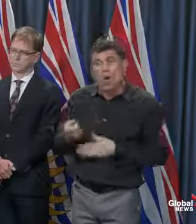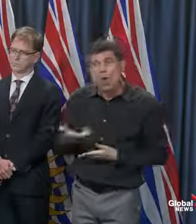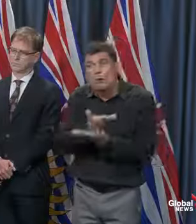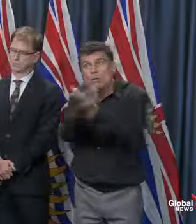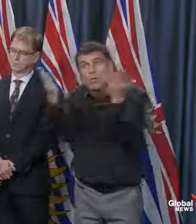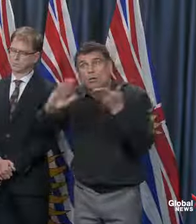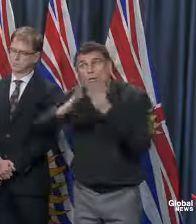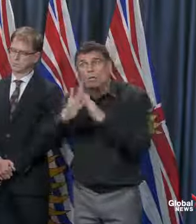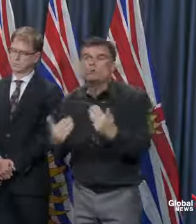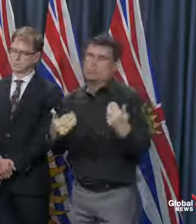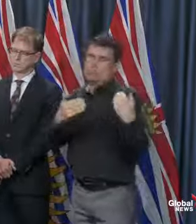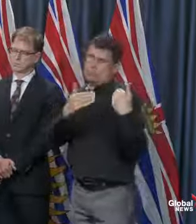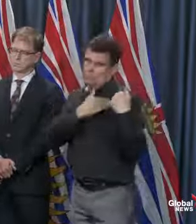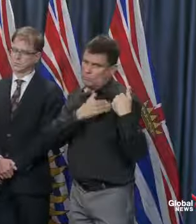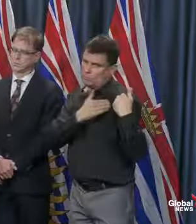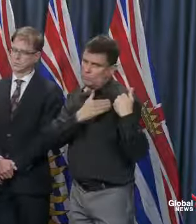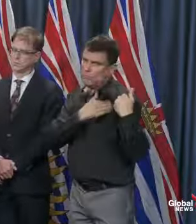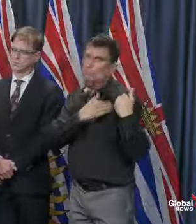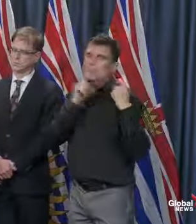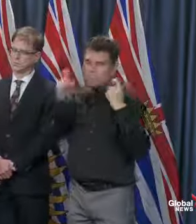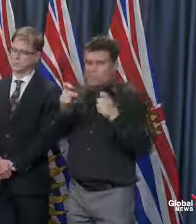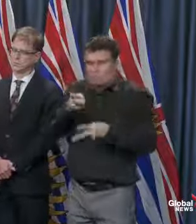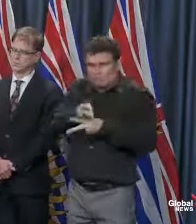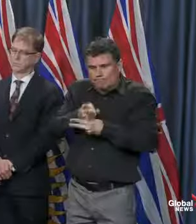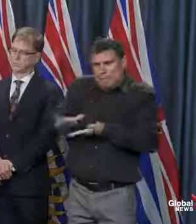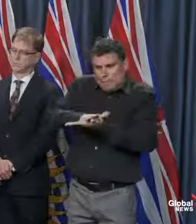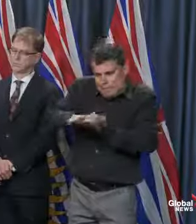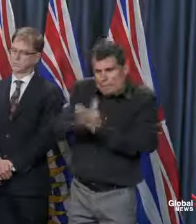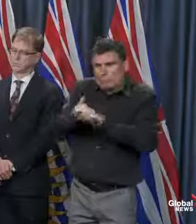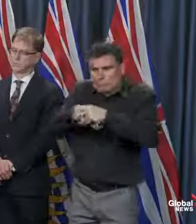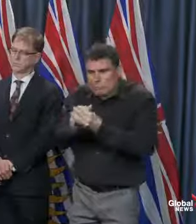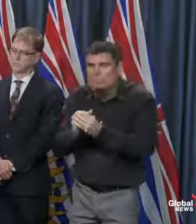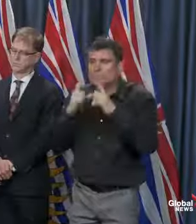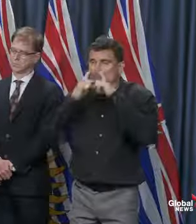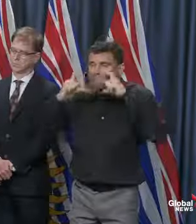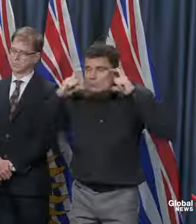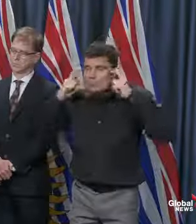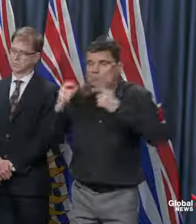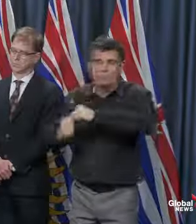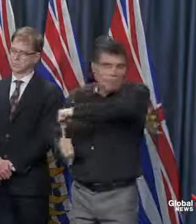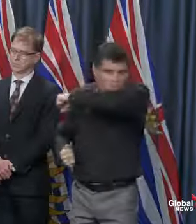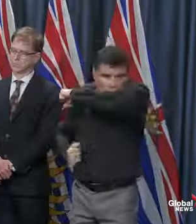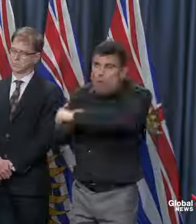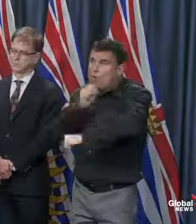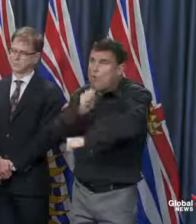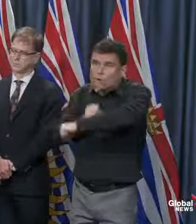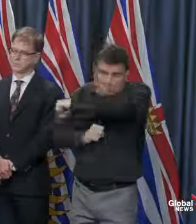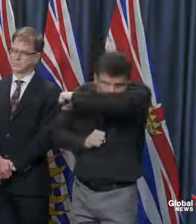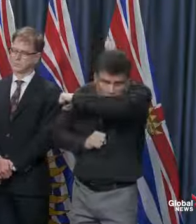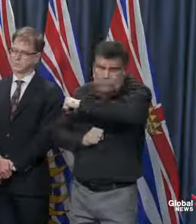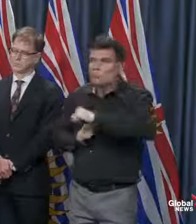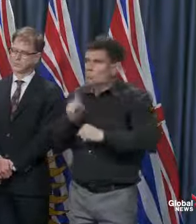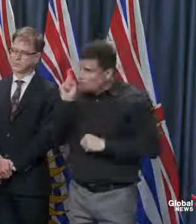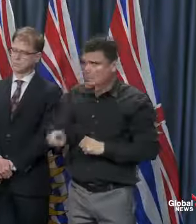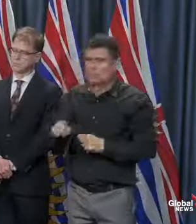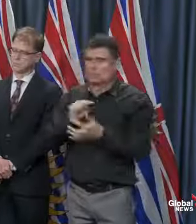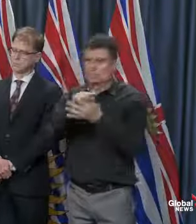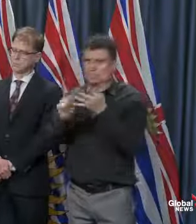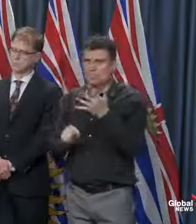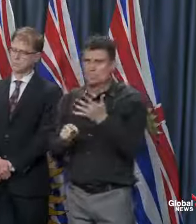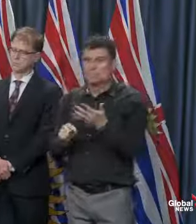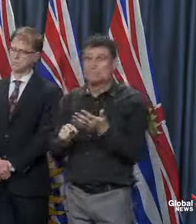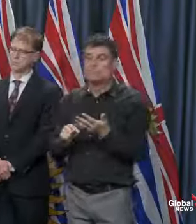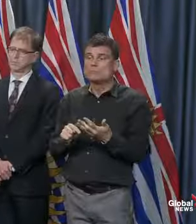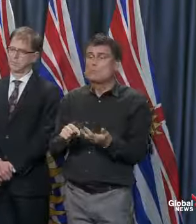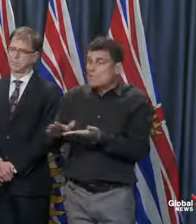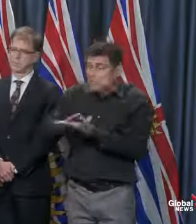regularly, covering our mouth when we cough, and so importantly, not touching our face and cleaning regularly and staying